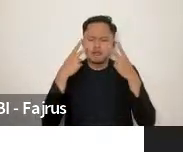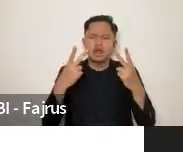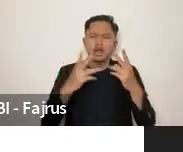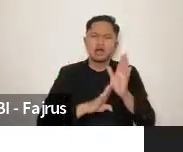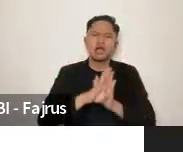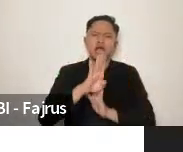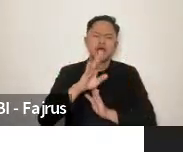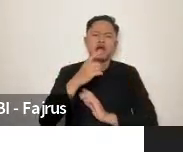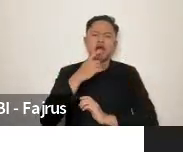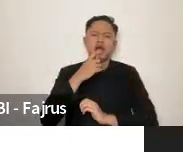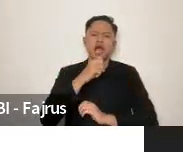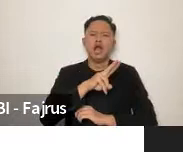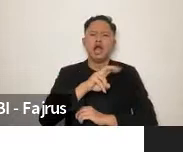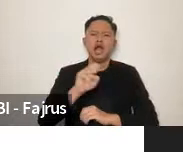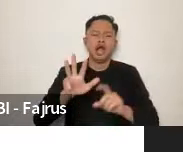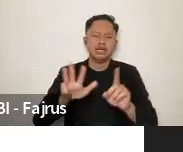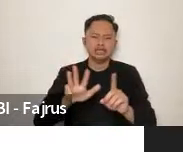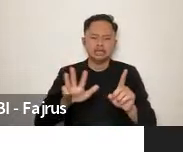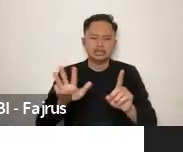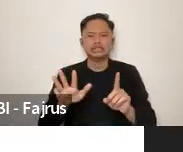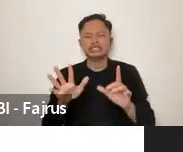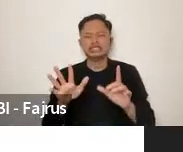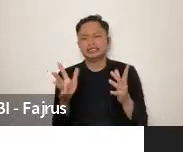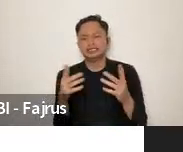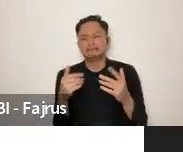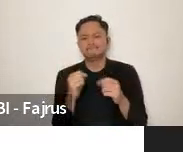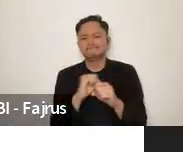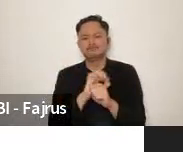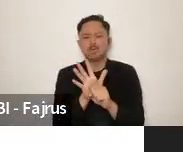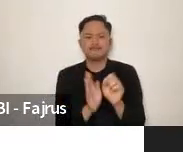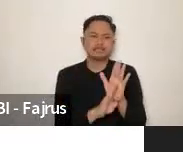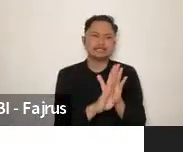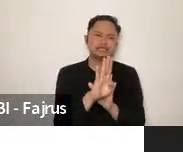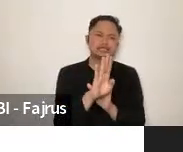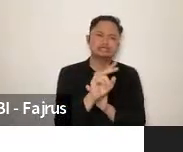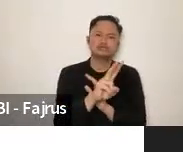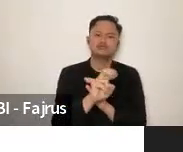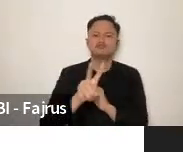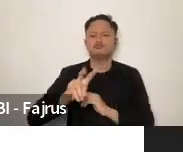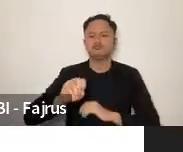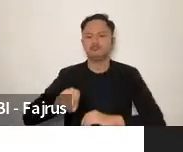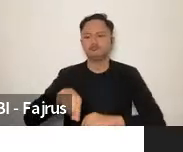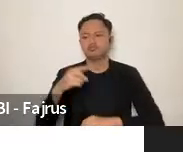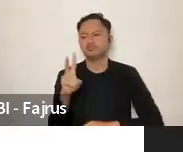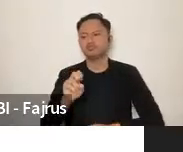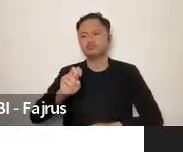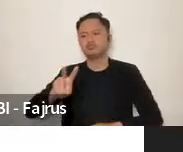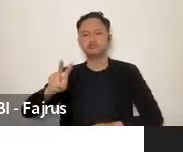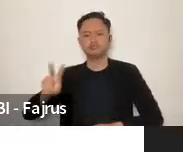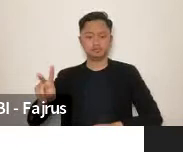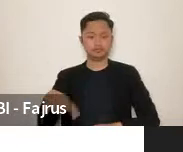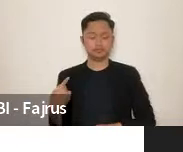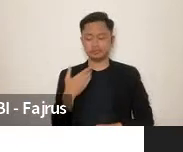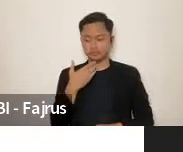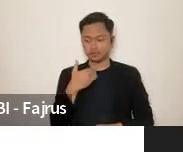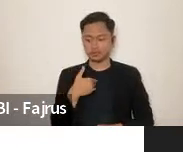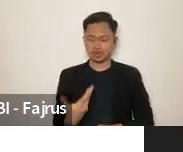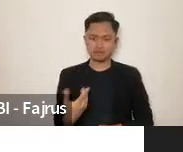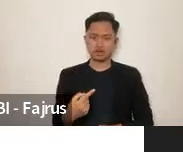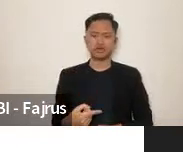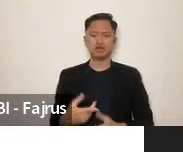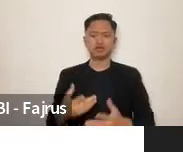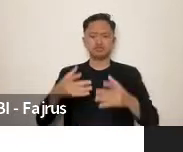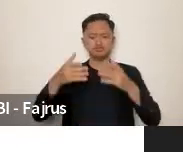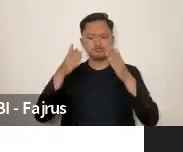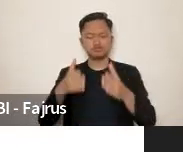except for 2019, which has the Papuan Uprising. But since 2020, 2021, 2022, we have special autonomy coming into